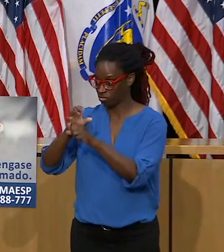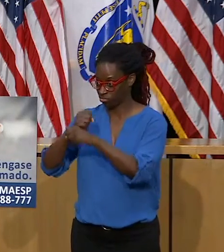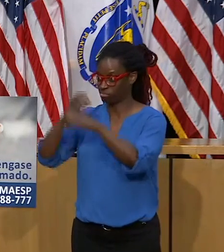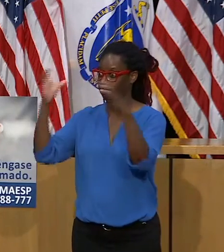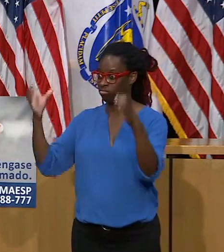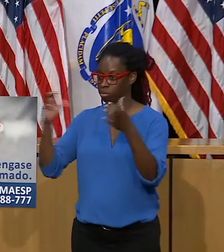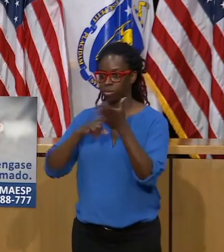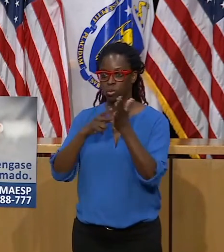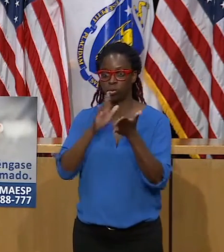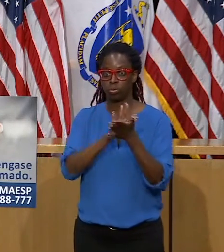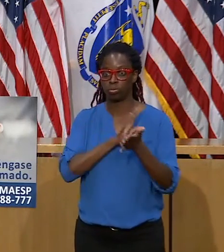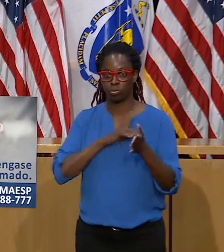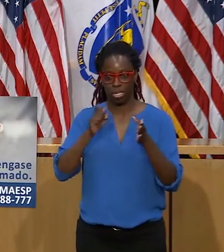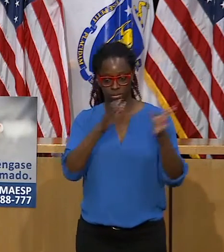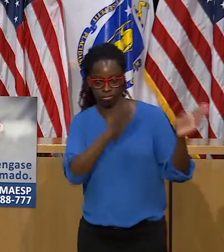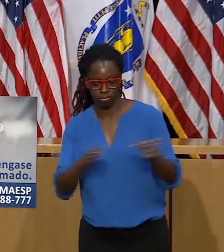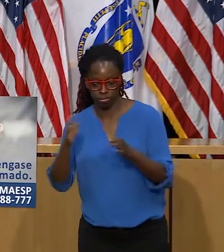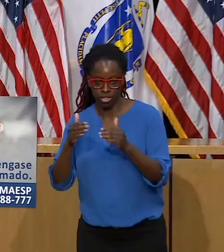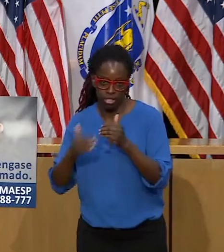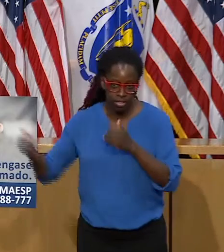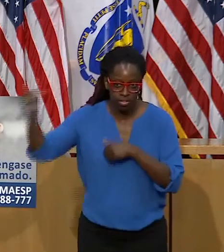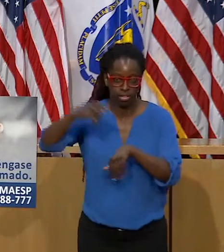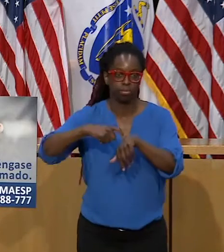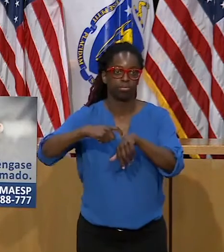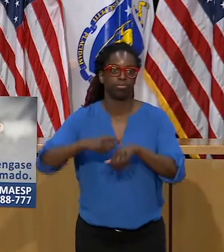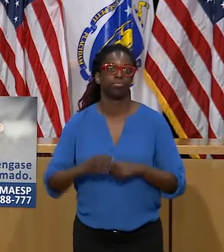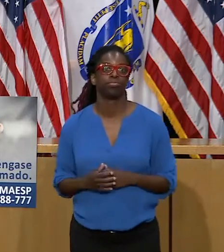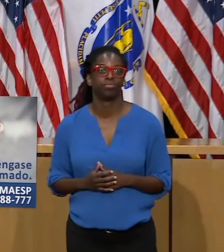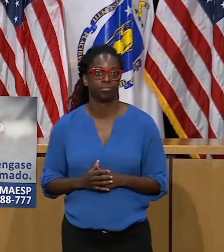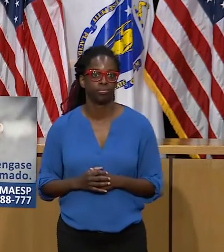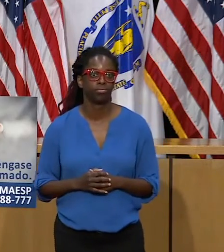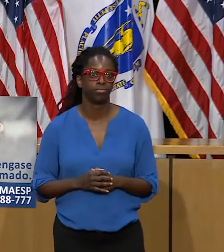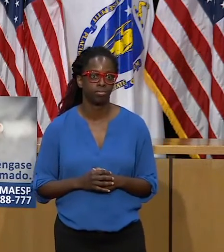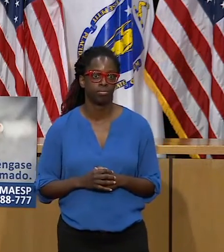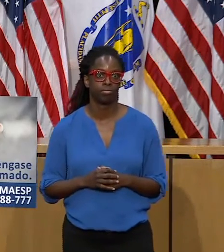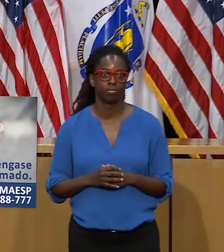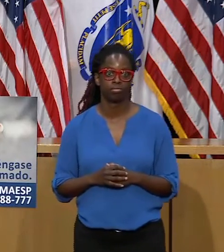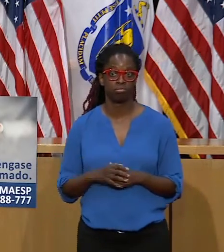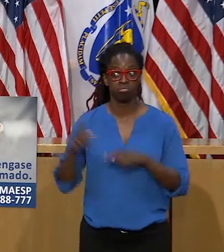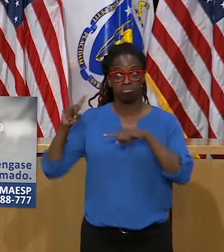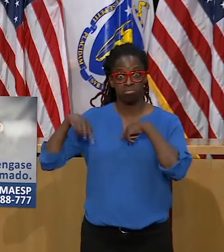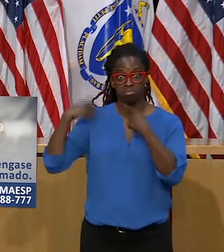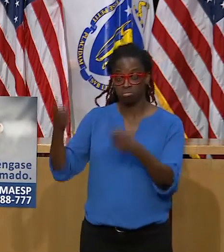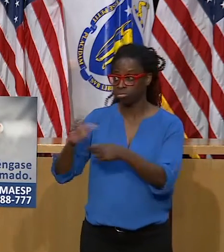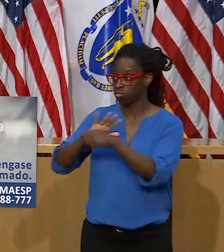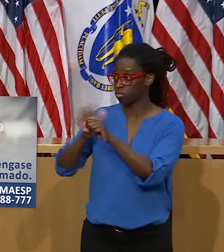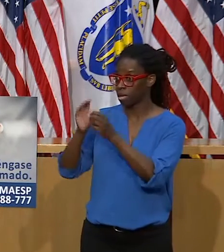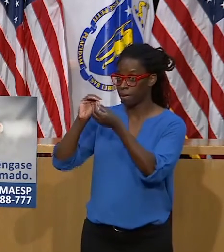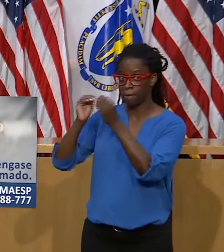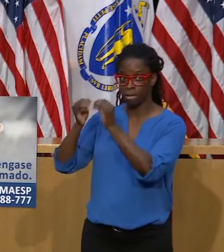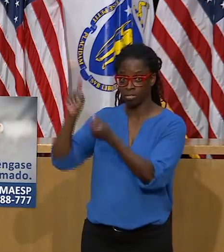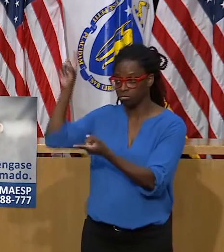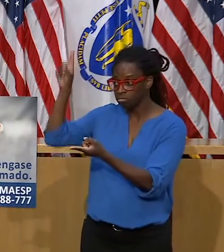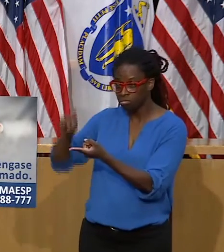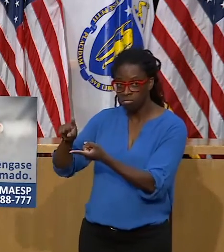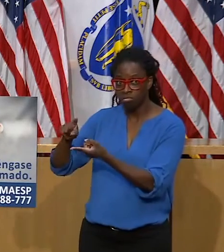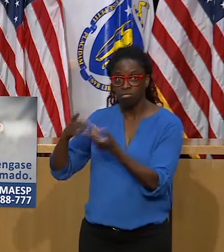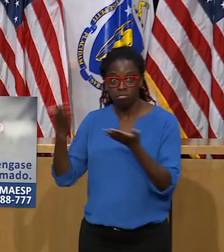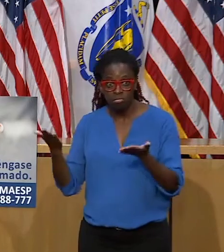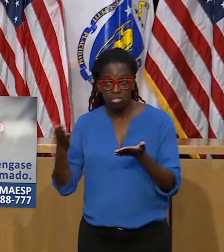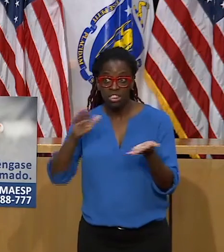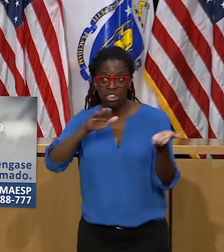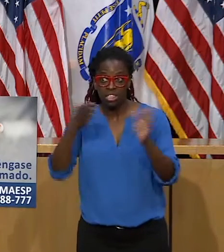and fatalities fall steadily, even as the virus remains a significant concern. As we all know, COVID-19